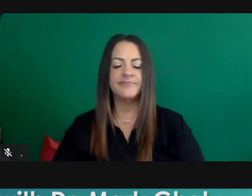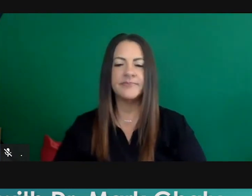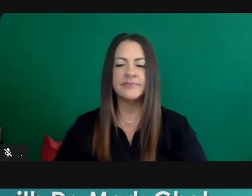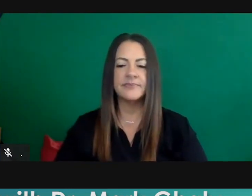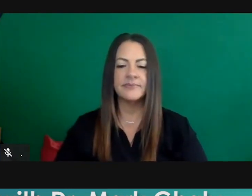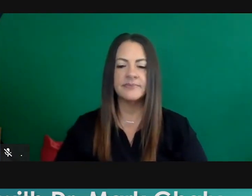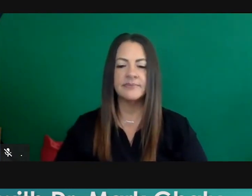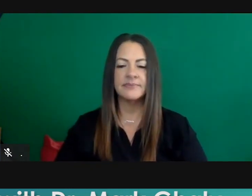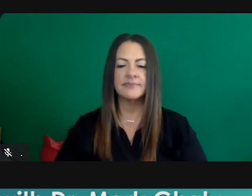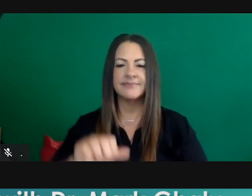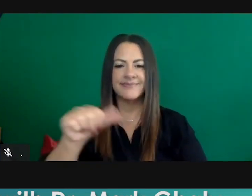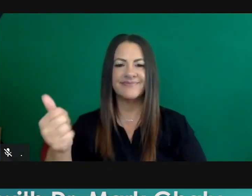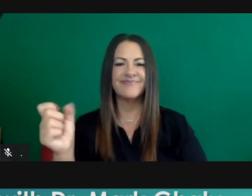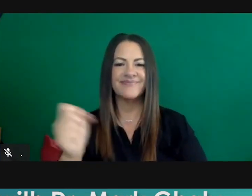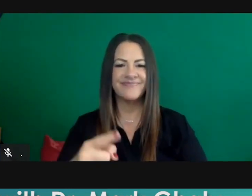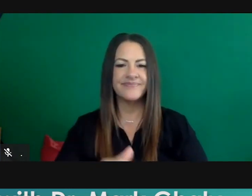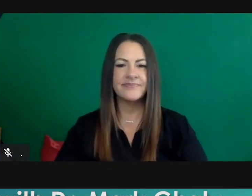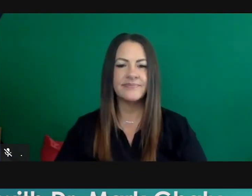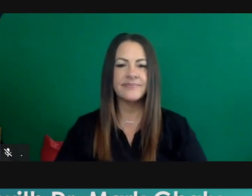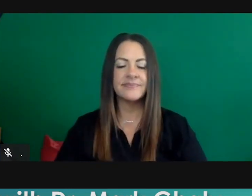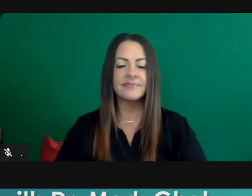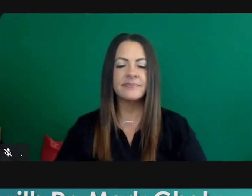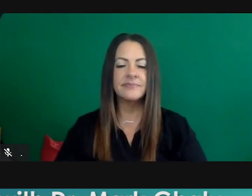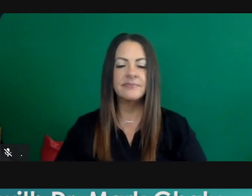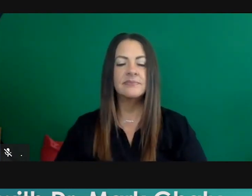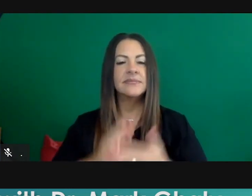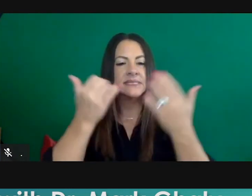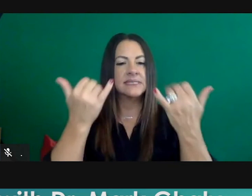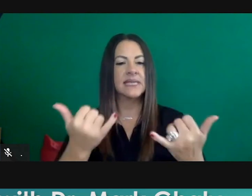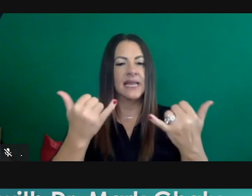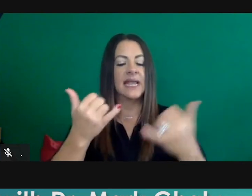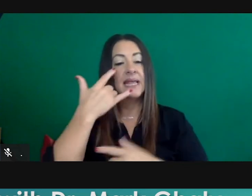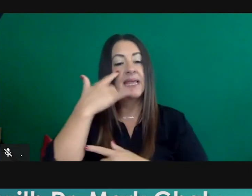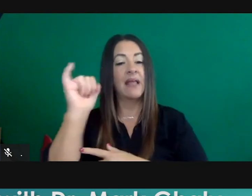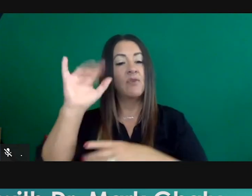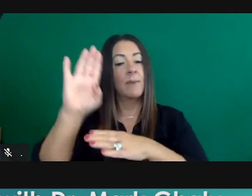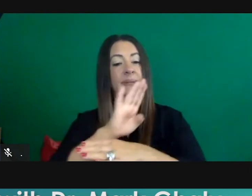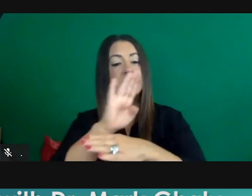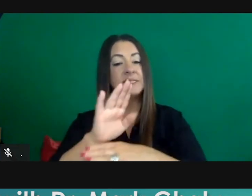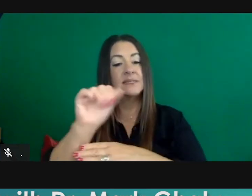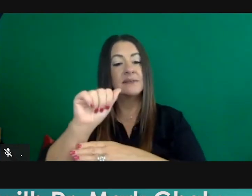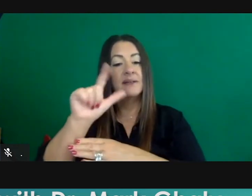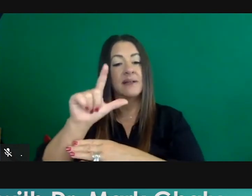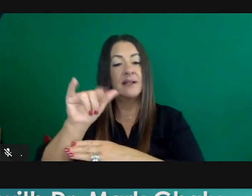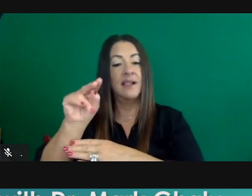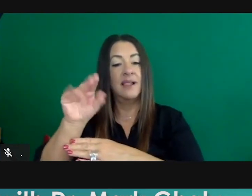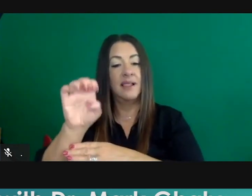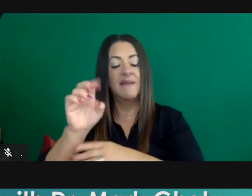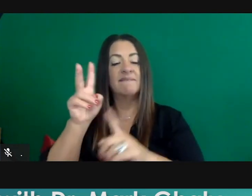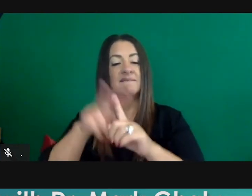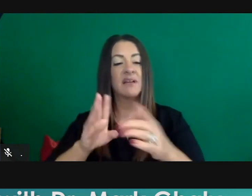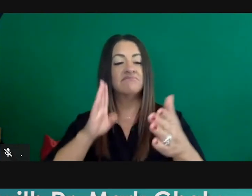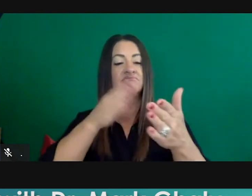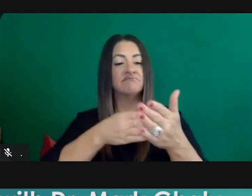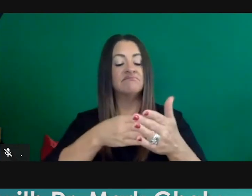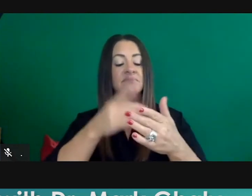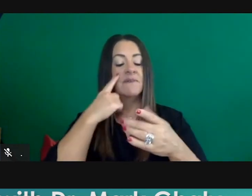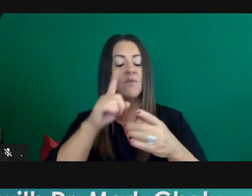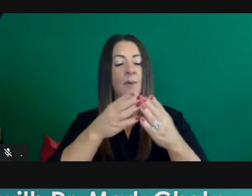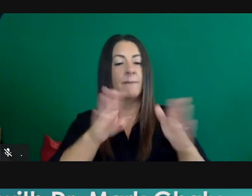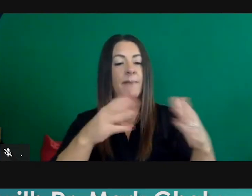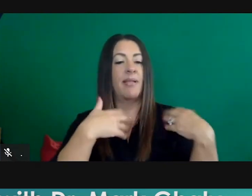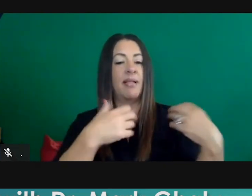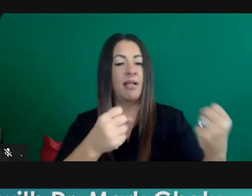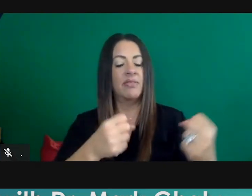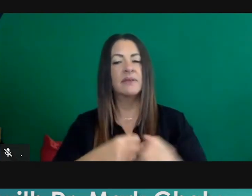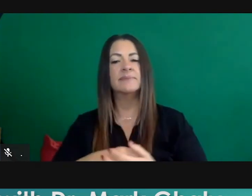Yes, Dr. Ghaly. Today, the California Fitness Alliance filed a lawsuit against the State Department of Public Health. They are asking the